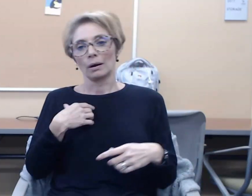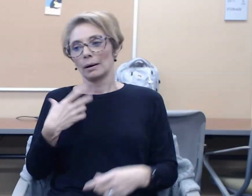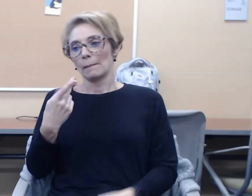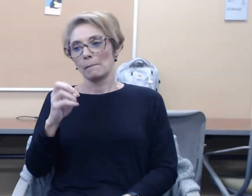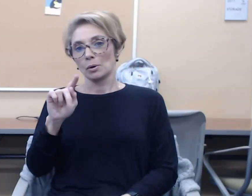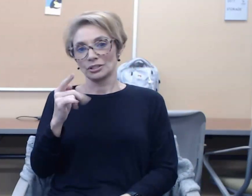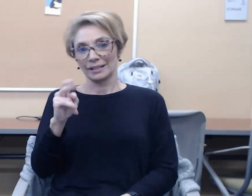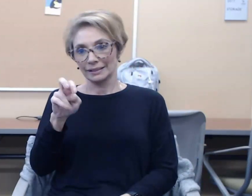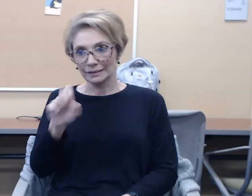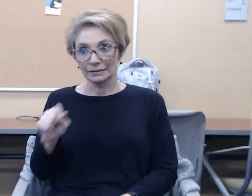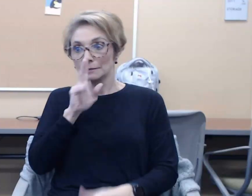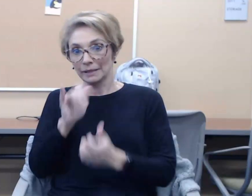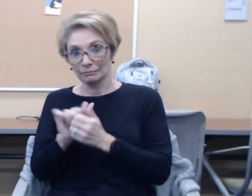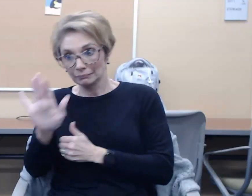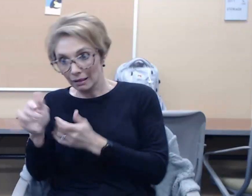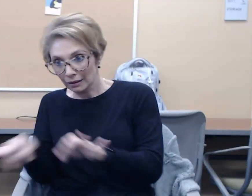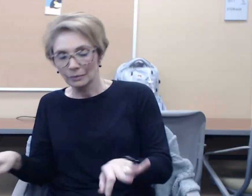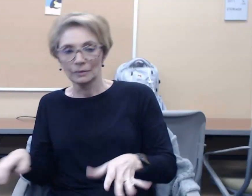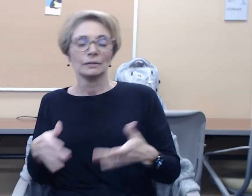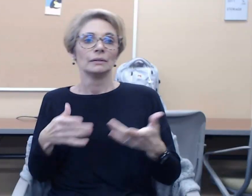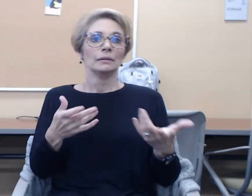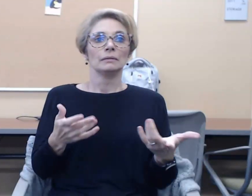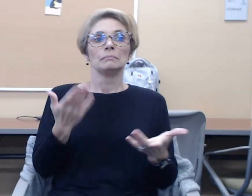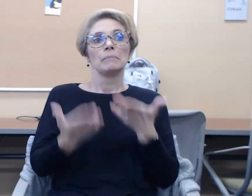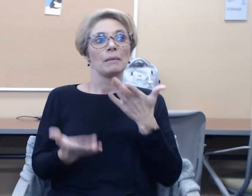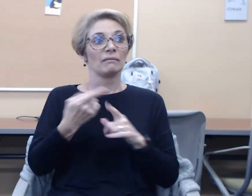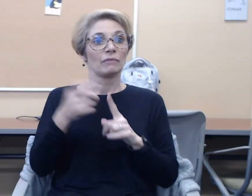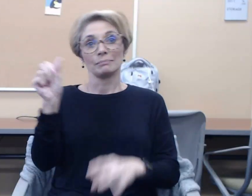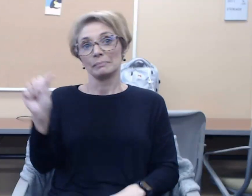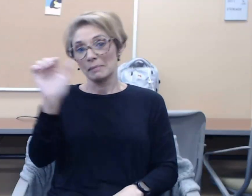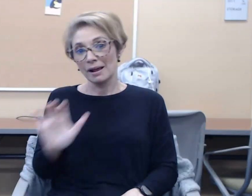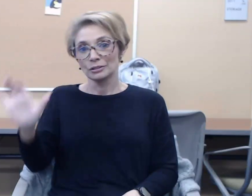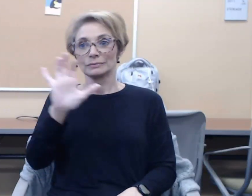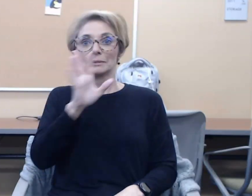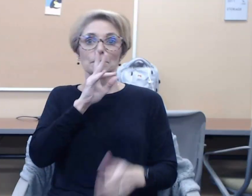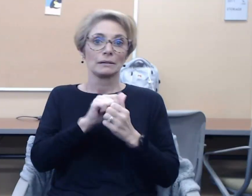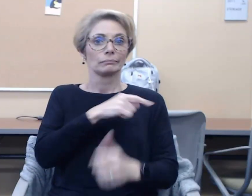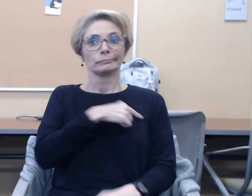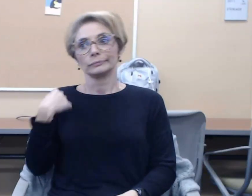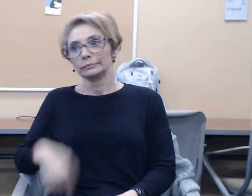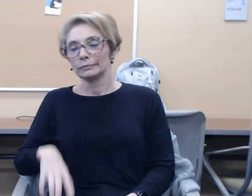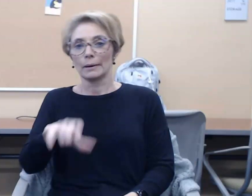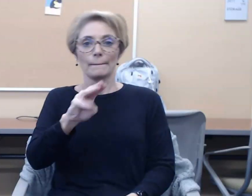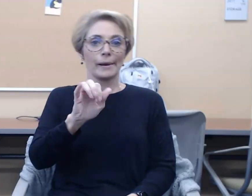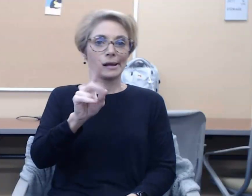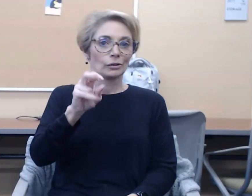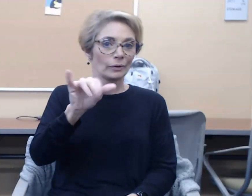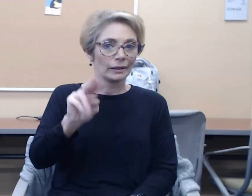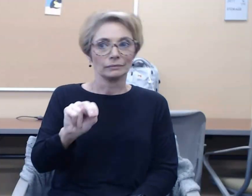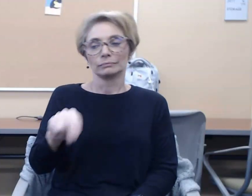speak Portuguese, maybe you're from Asia and you speak Chinese, Mandarin, Korean, whatever,